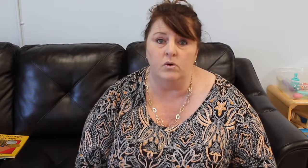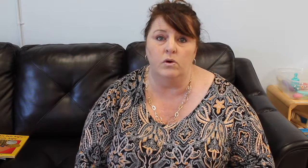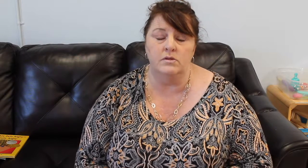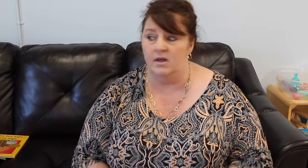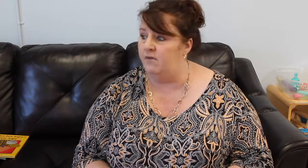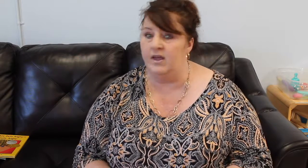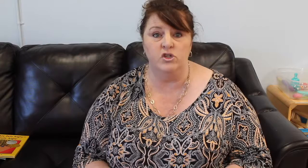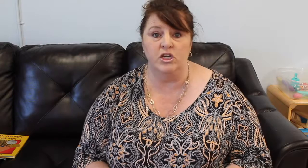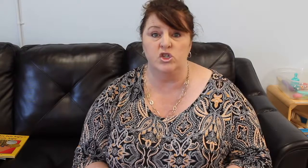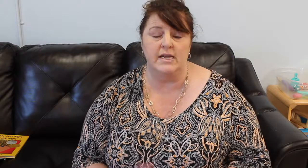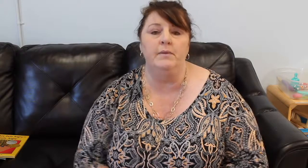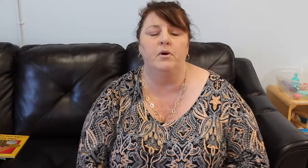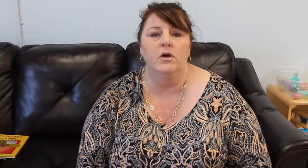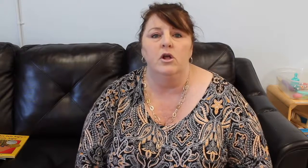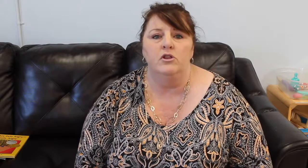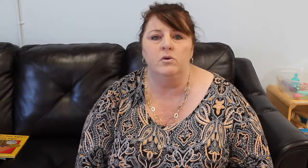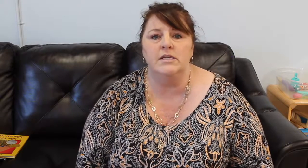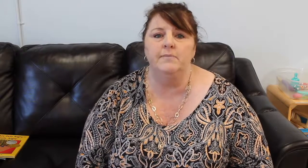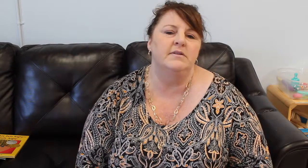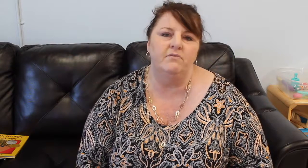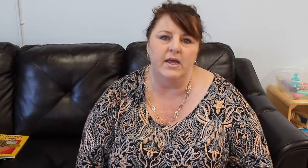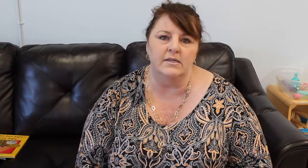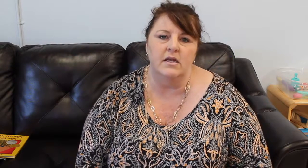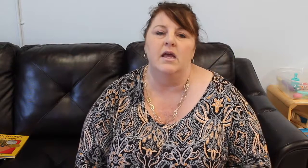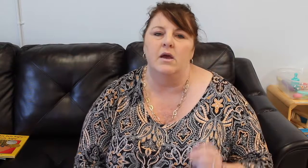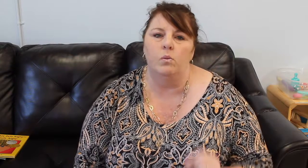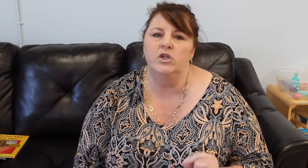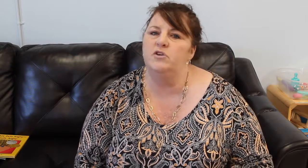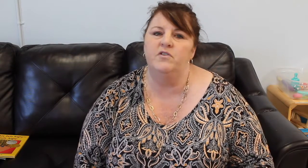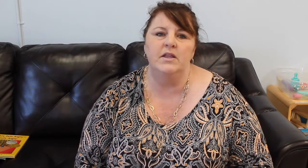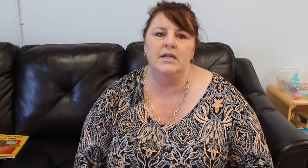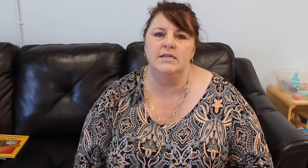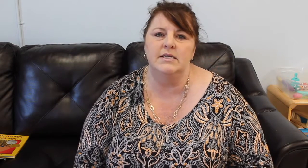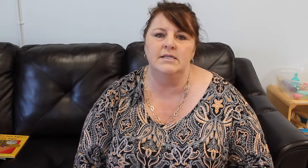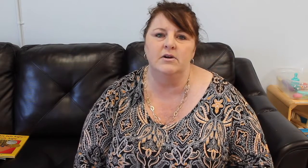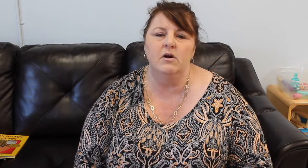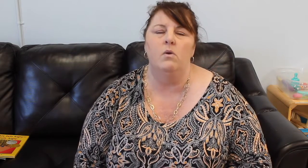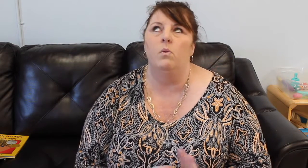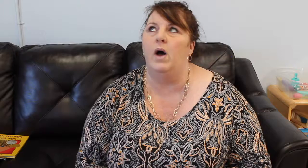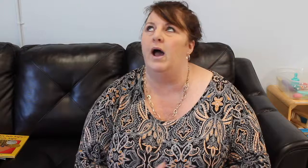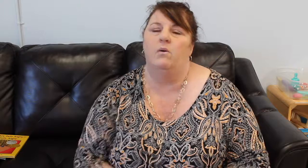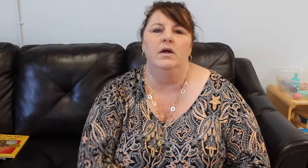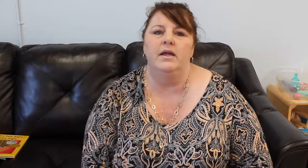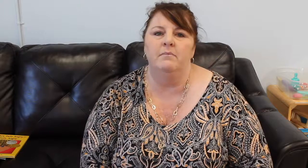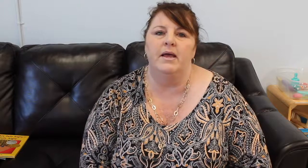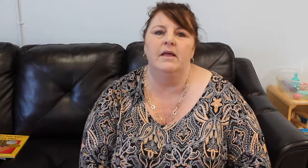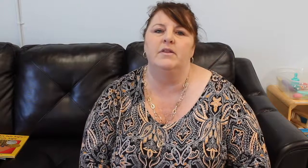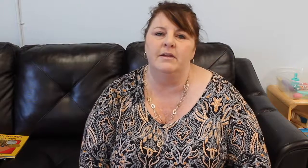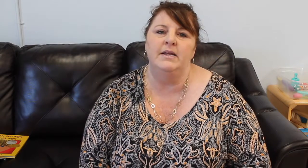course? Have they ever changed a diaper? Those types of things. And once you find that teen sitter, wow, it'll make life a little bit easier